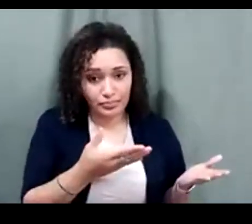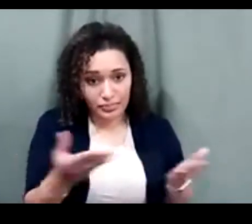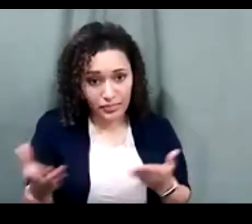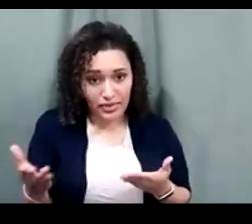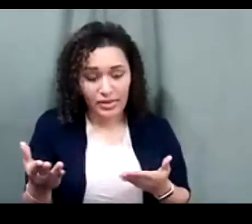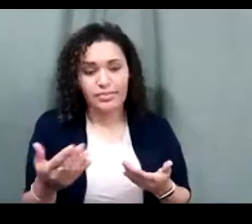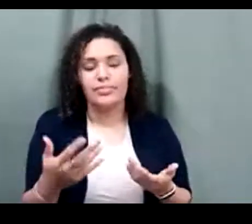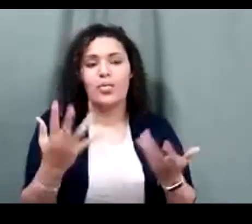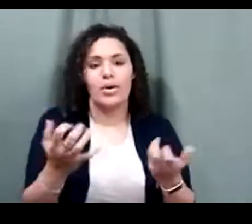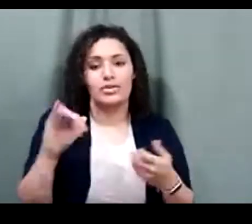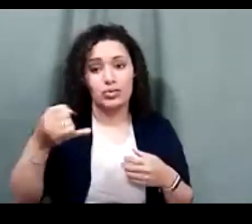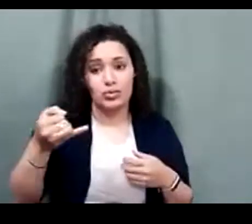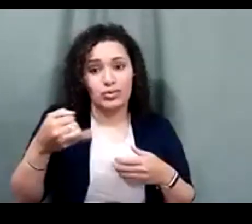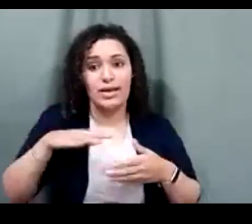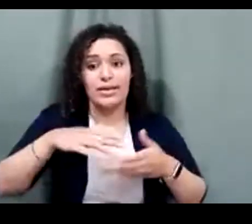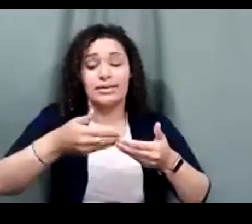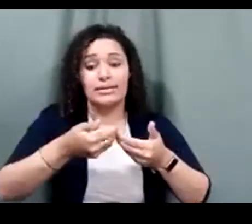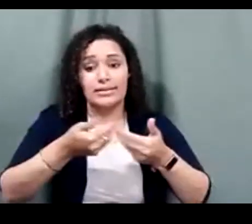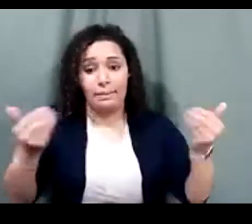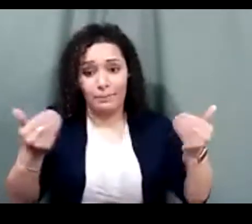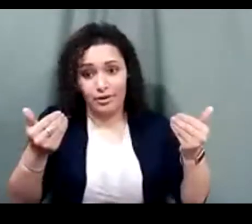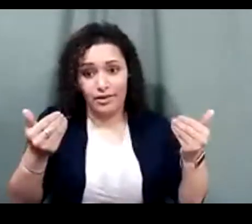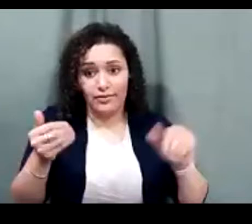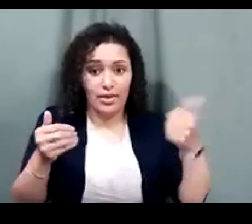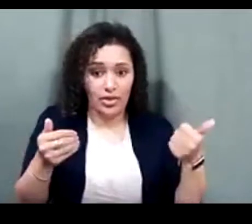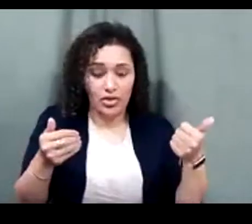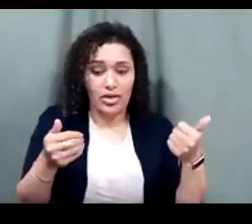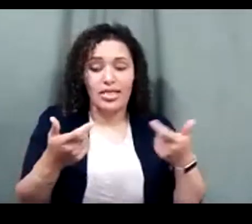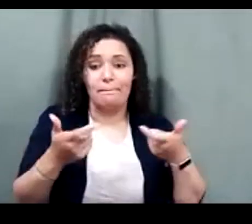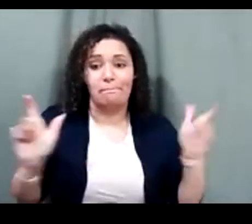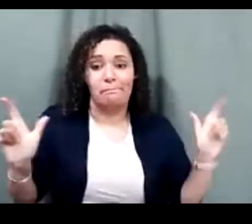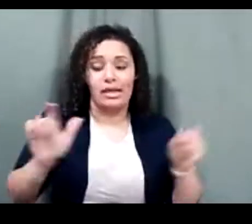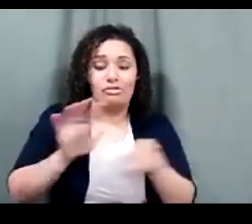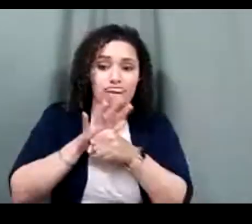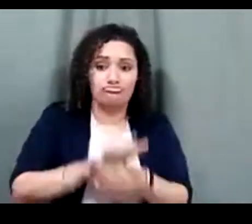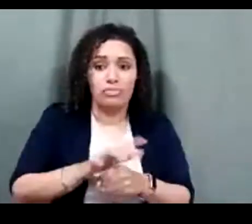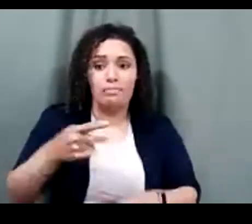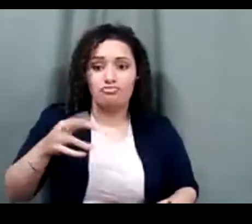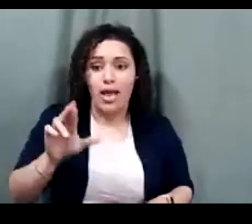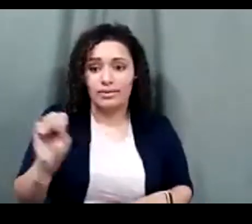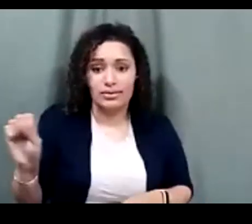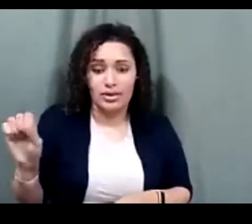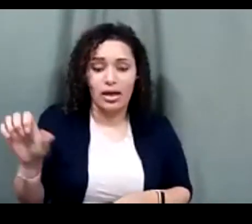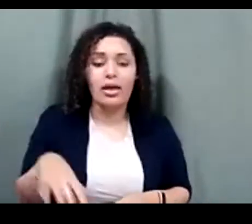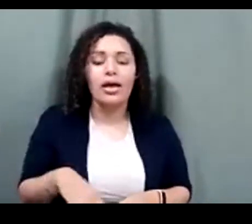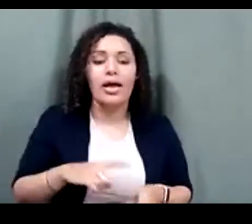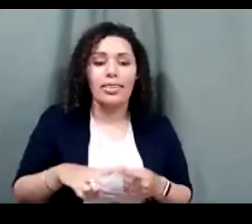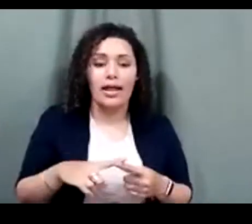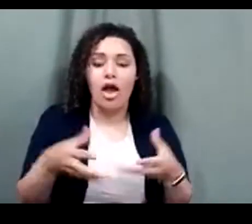separate the juice from everything else. The first thing they do is they go into the big press, and that